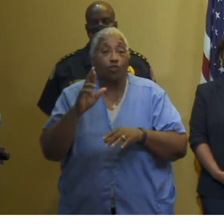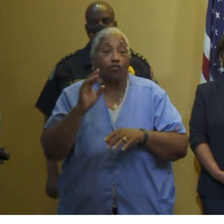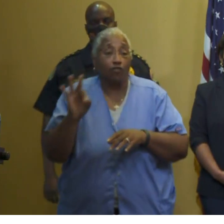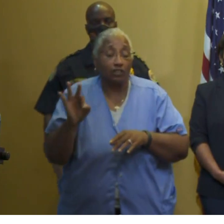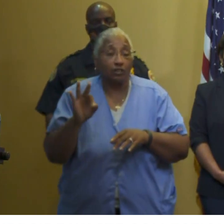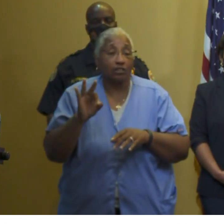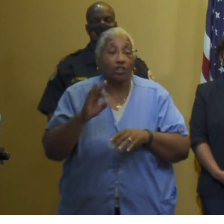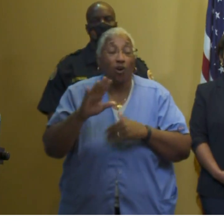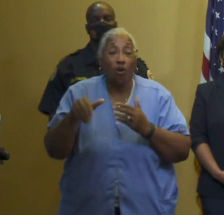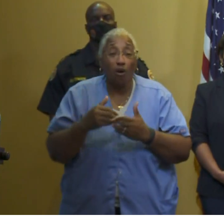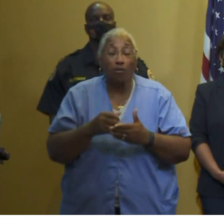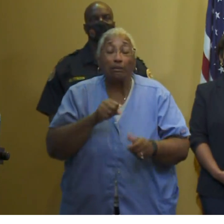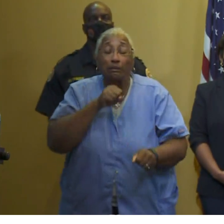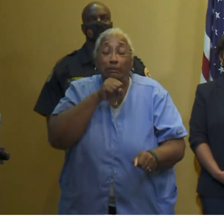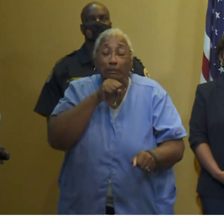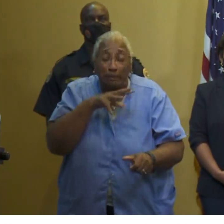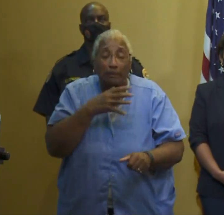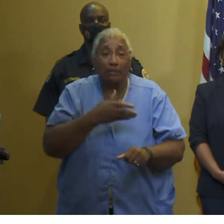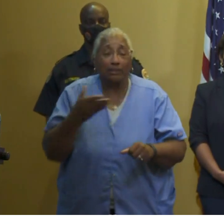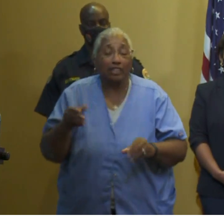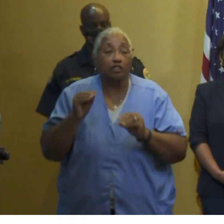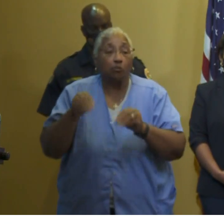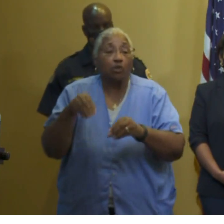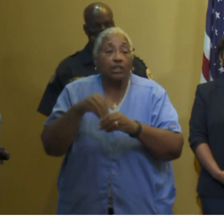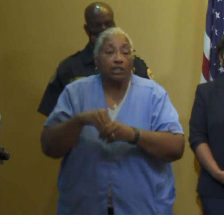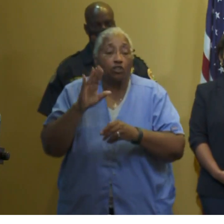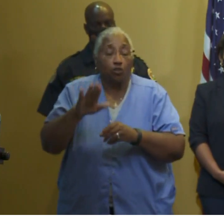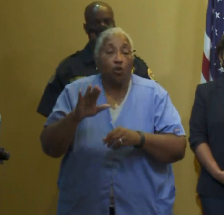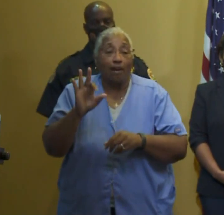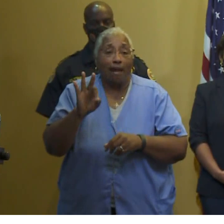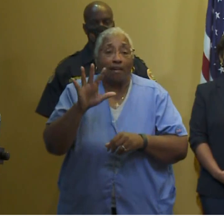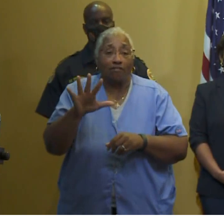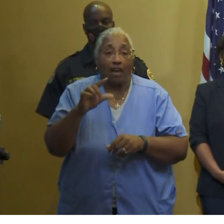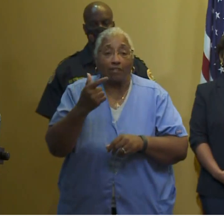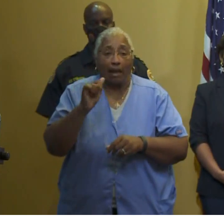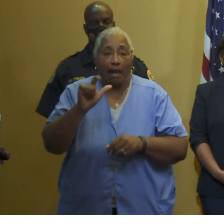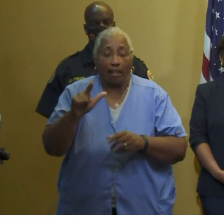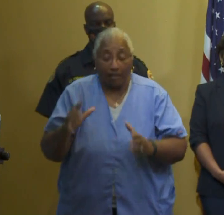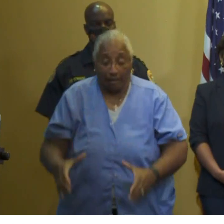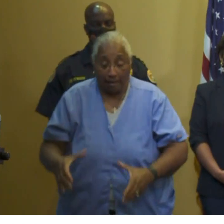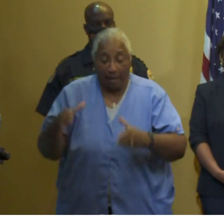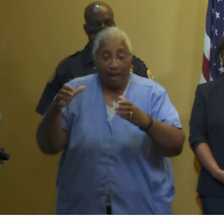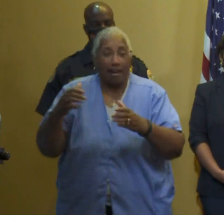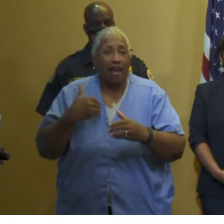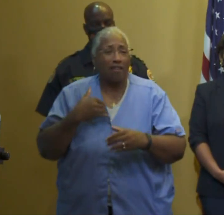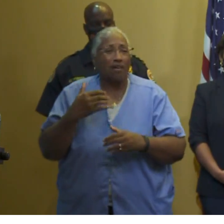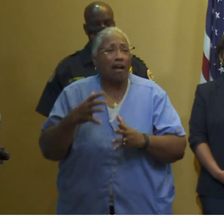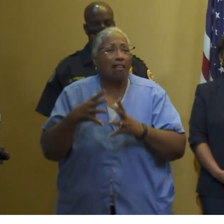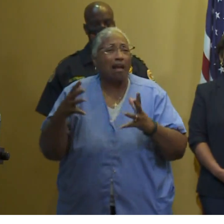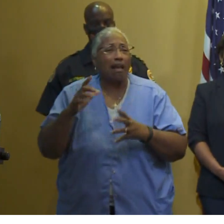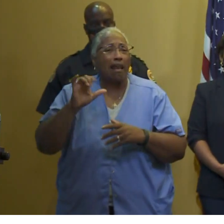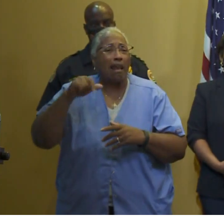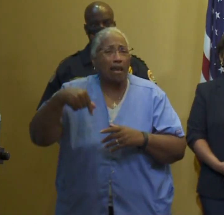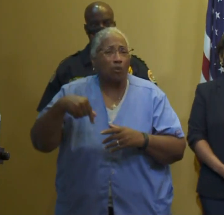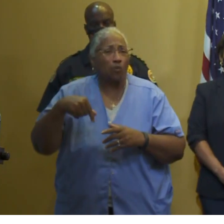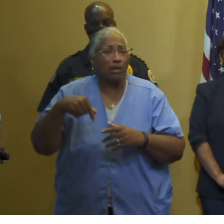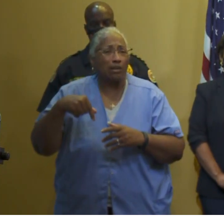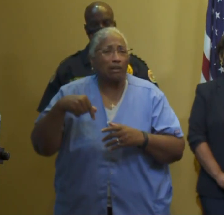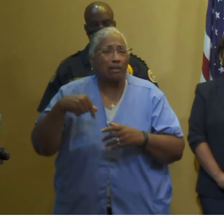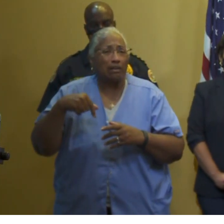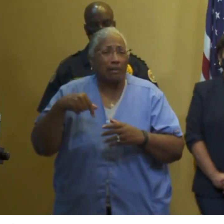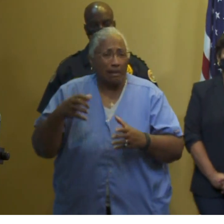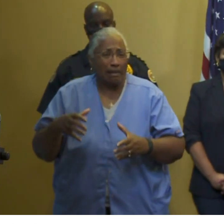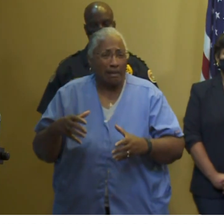putrid, disgusting things into your 95-gallon can. There's a lot of liquid trash, a lot of stuff people are throwing